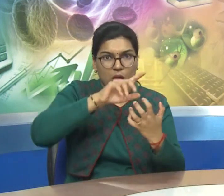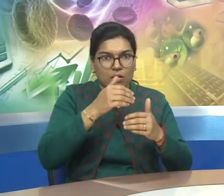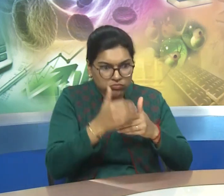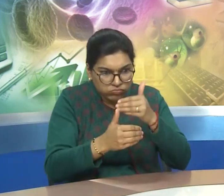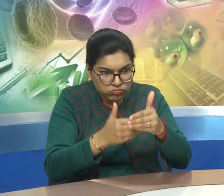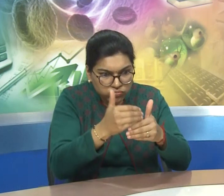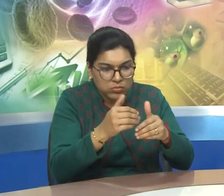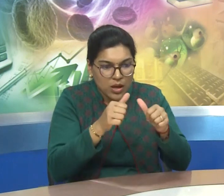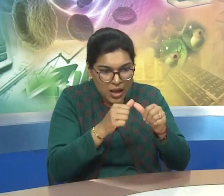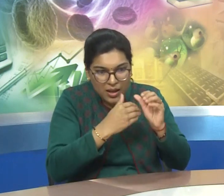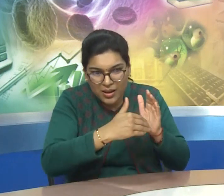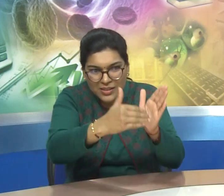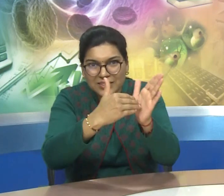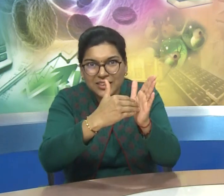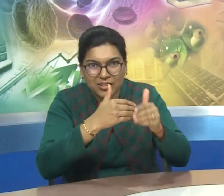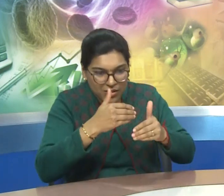Alphabetization of catalogs cards.